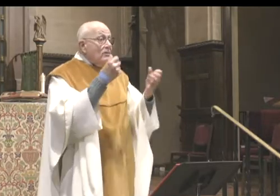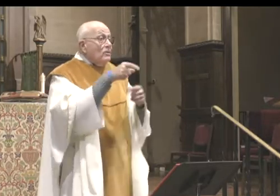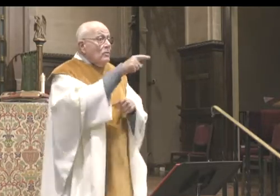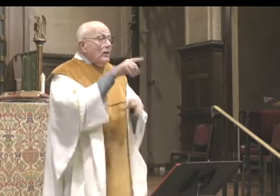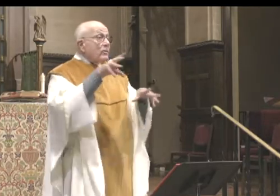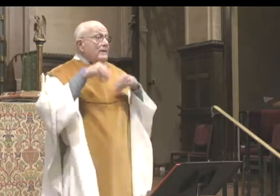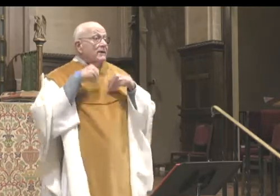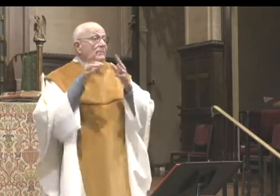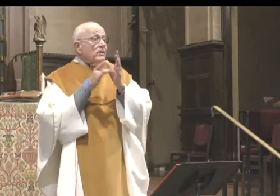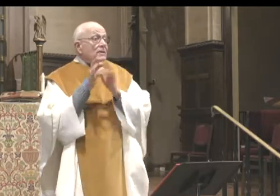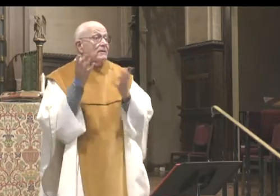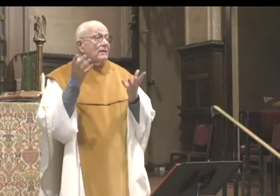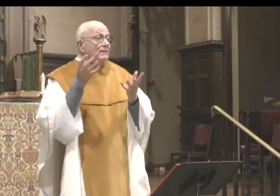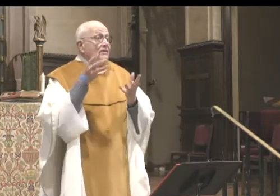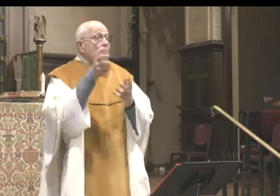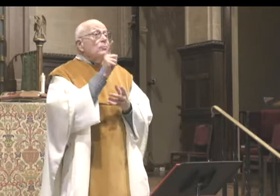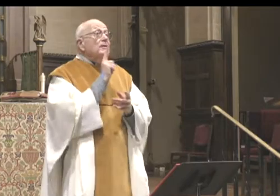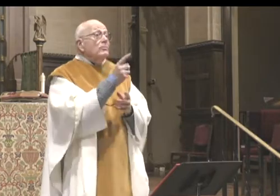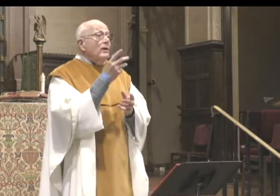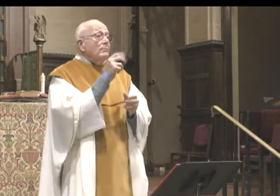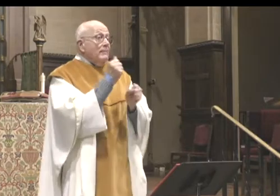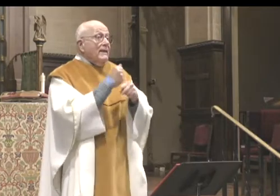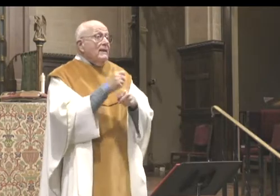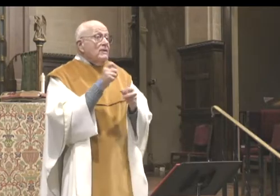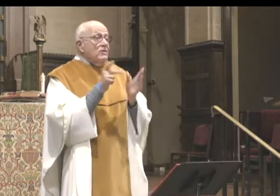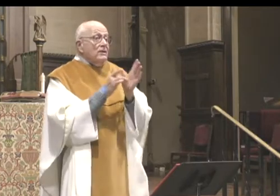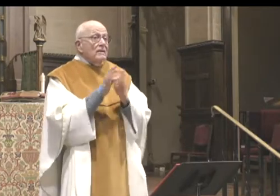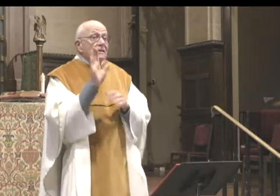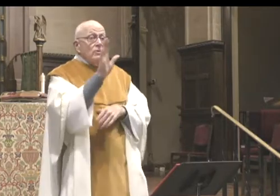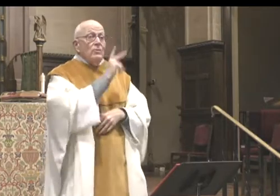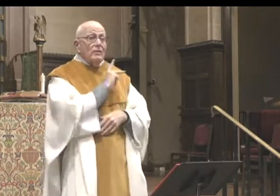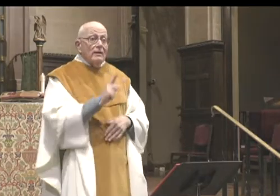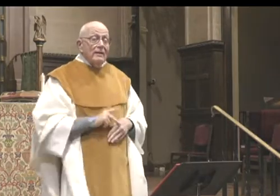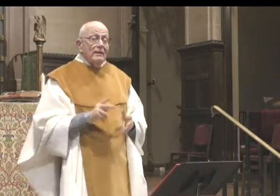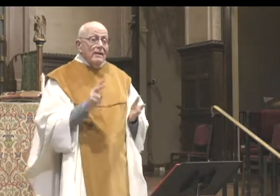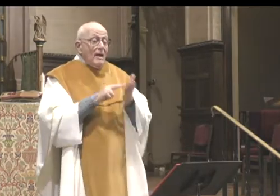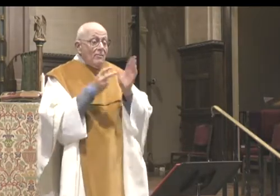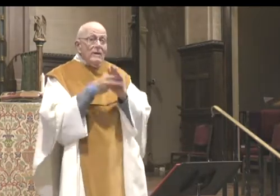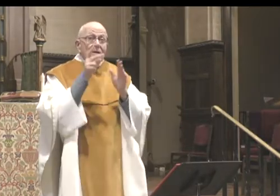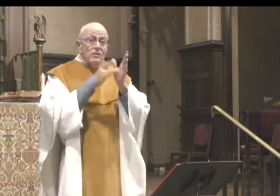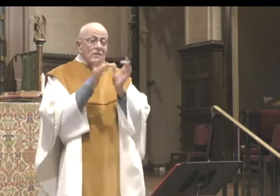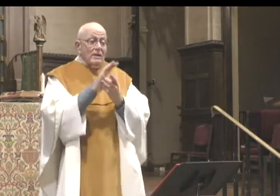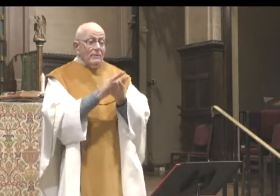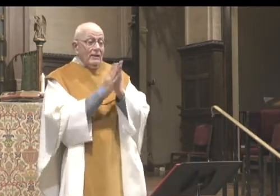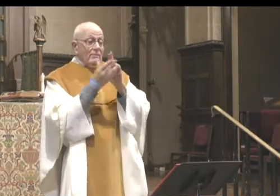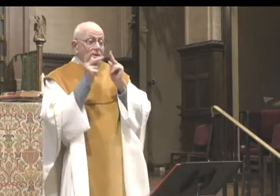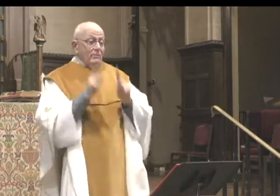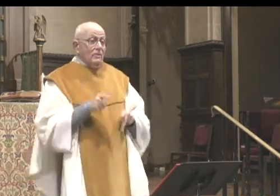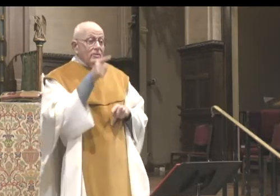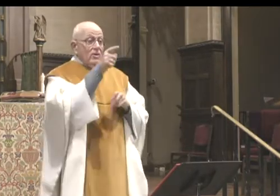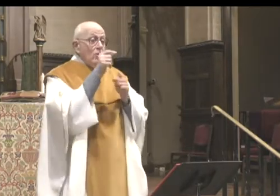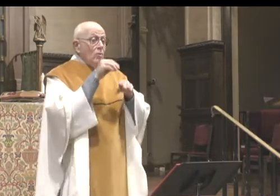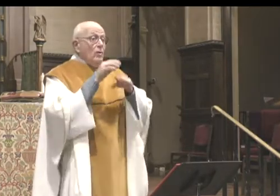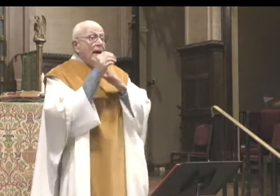decide, wants you to accept Jesus, really make him, Jesus the king, means make Jesus become